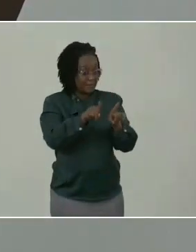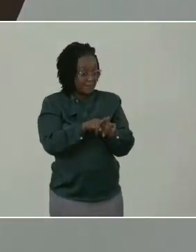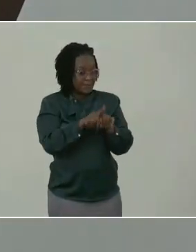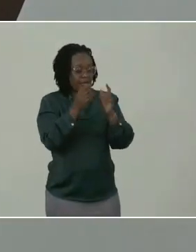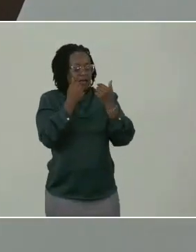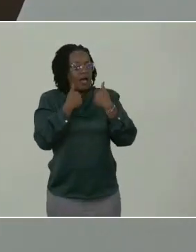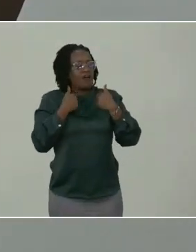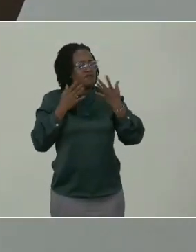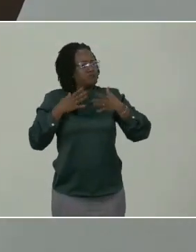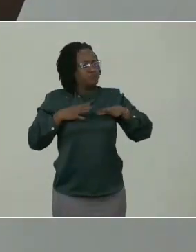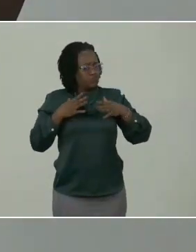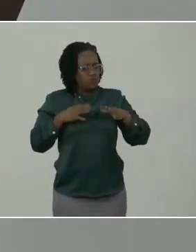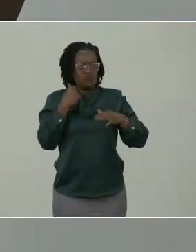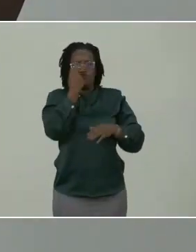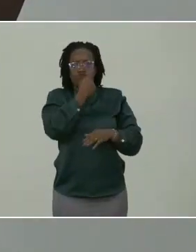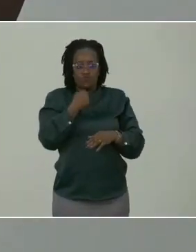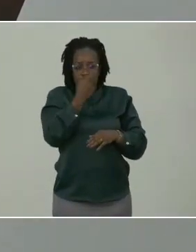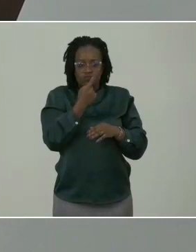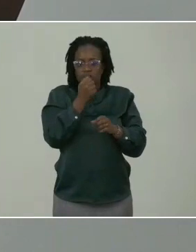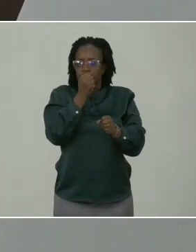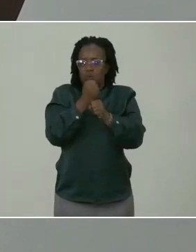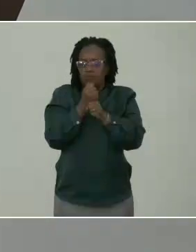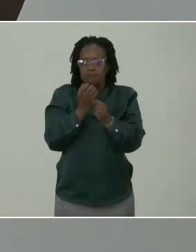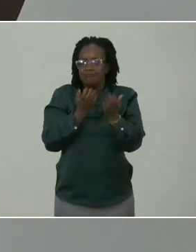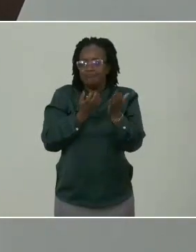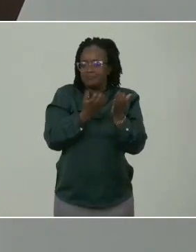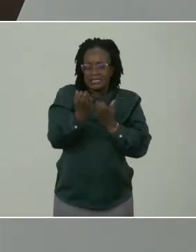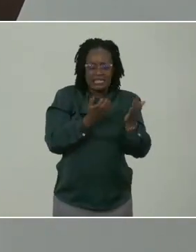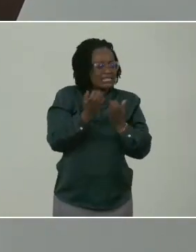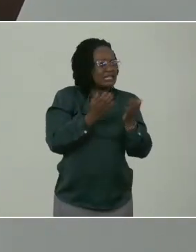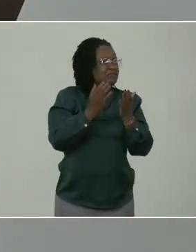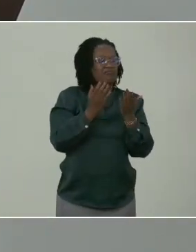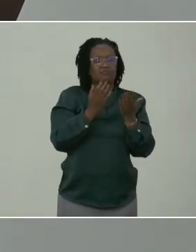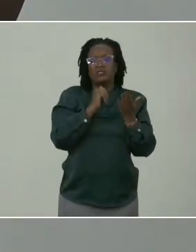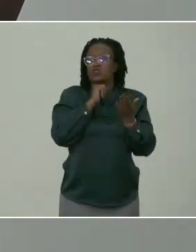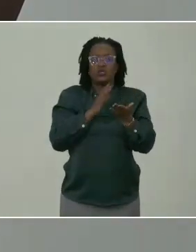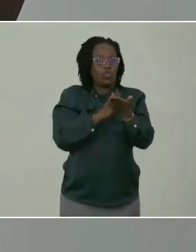there are people who have other transactions outside the bank, for example, M-Pesa.